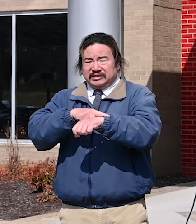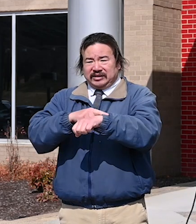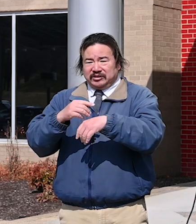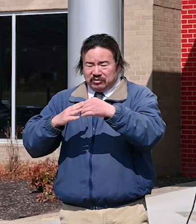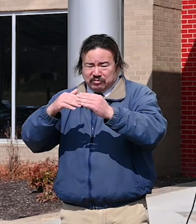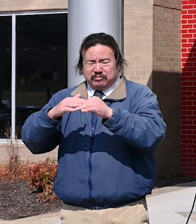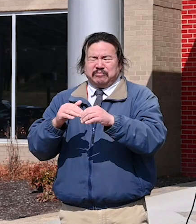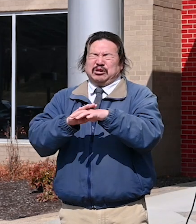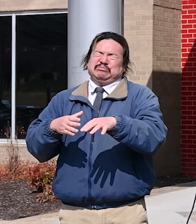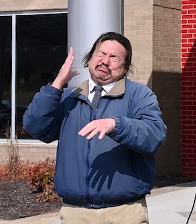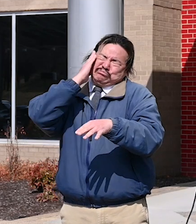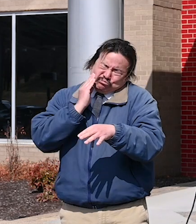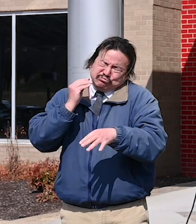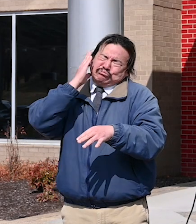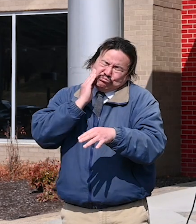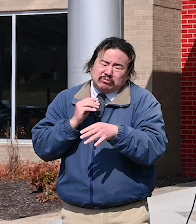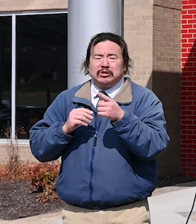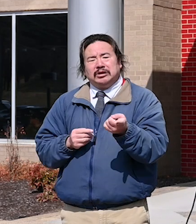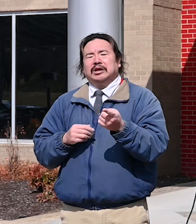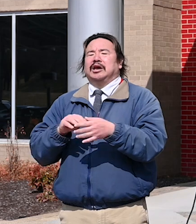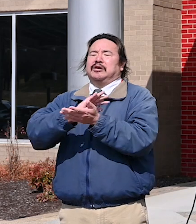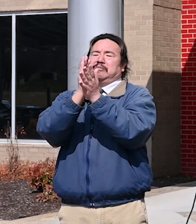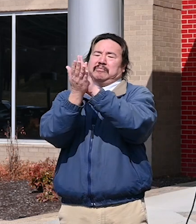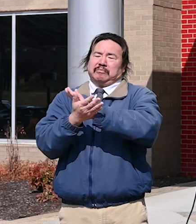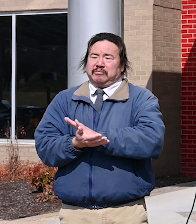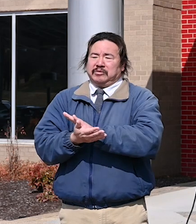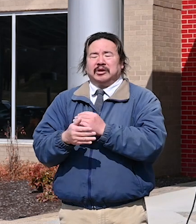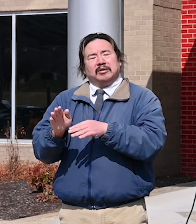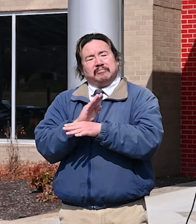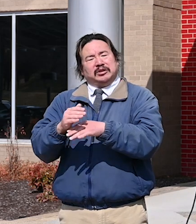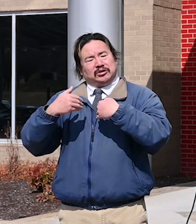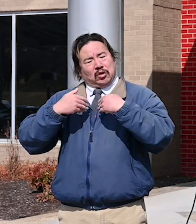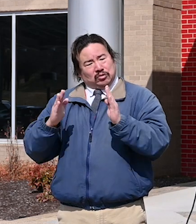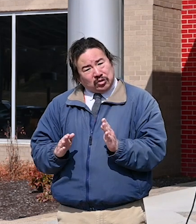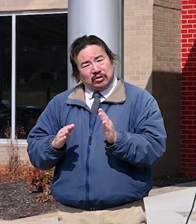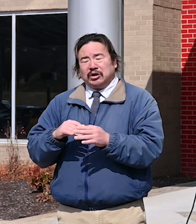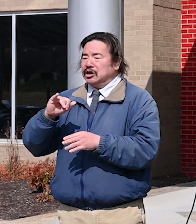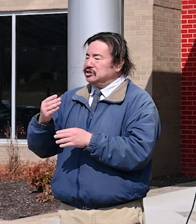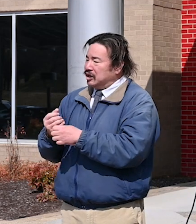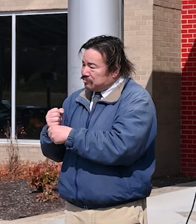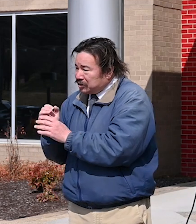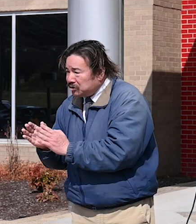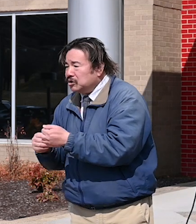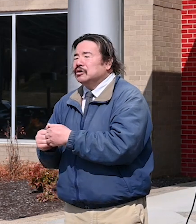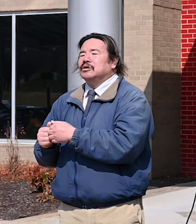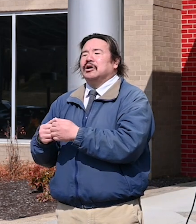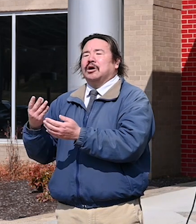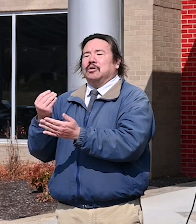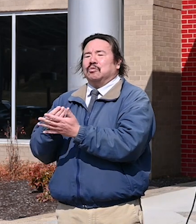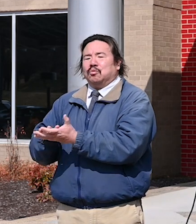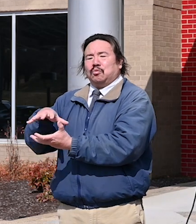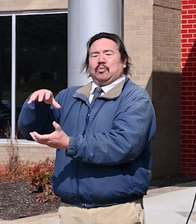build upon years of experience and become a business owner, a job creator, a wealth